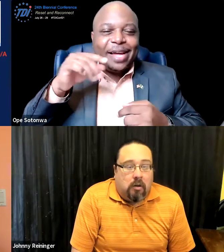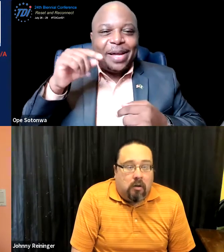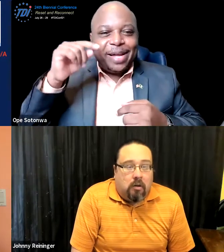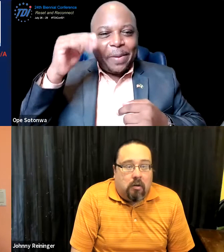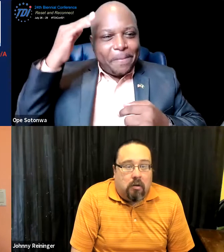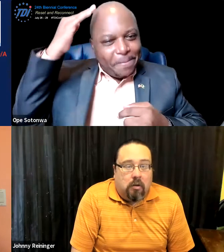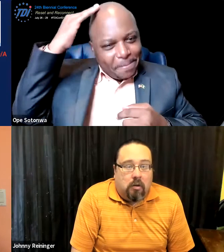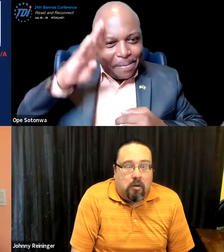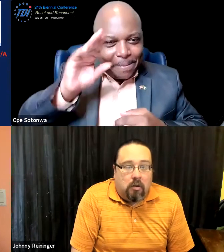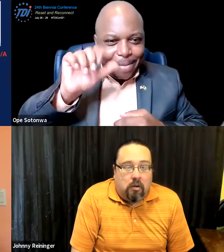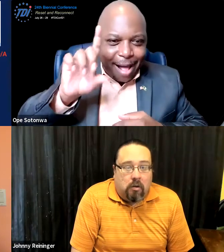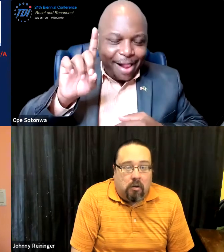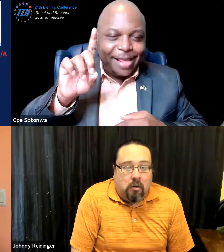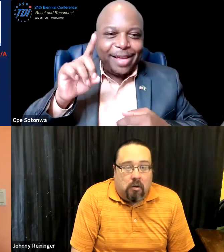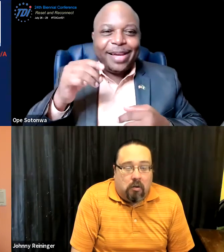I'm a Black male.